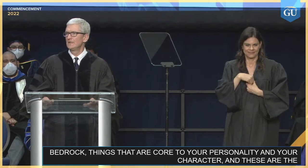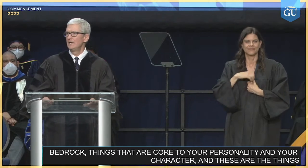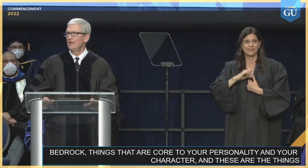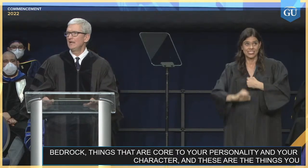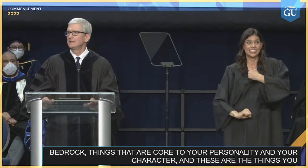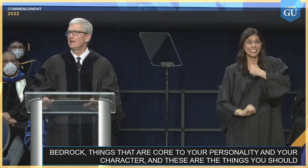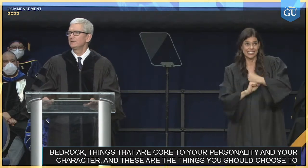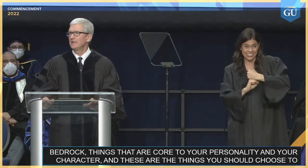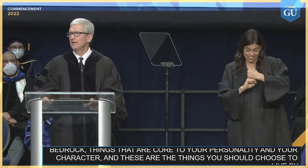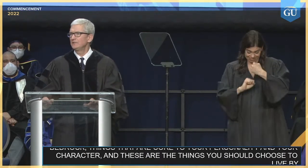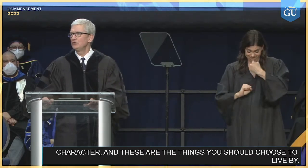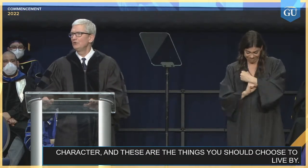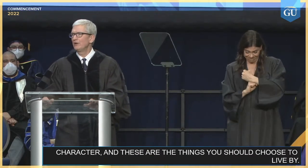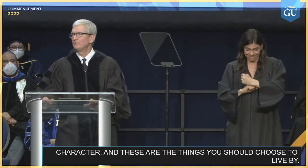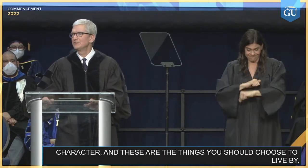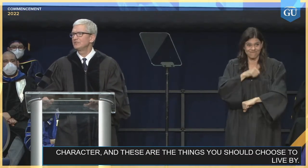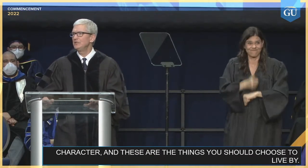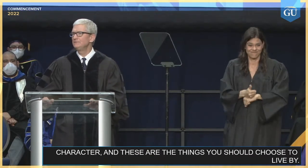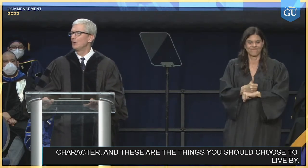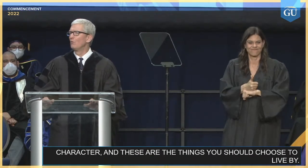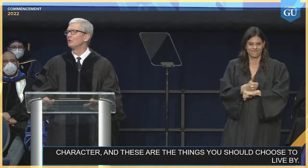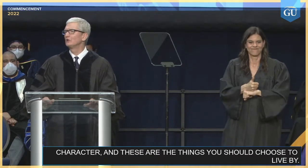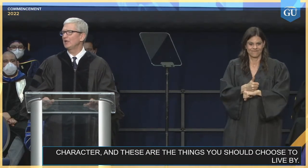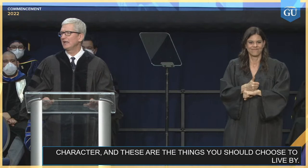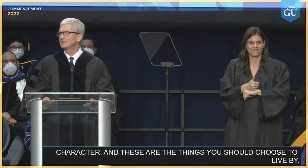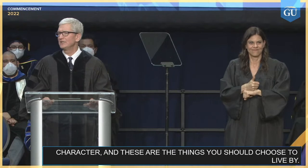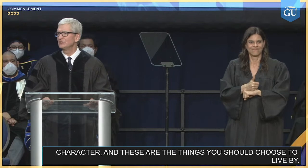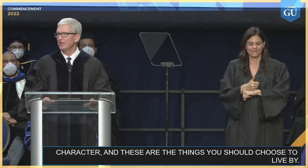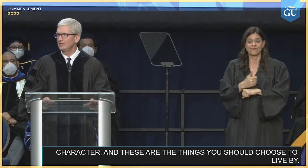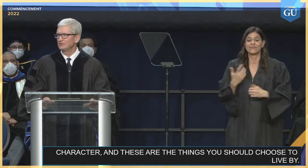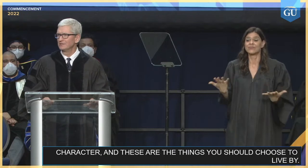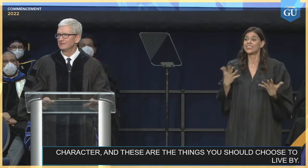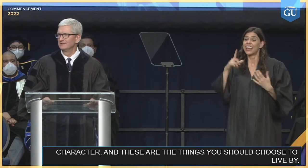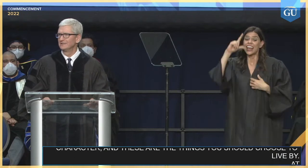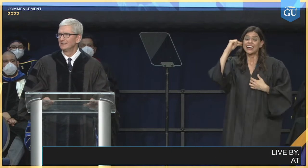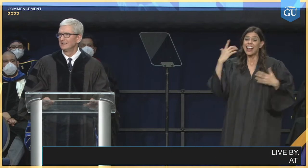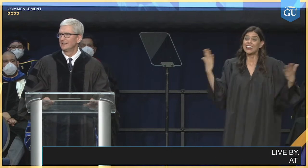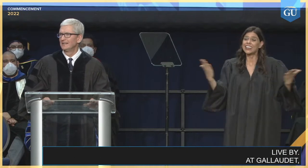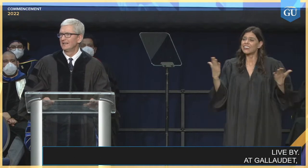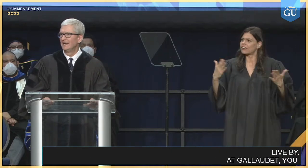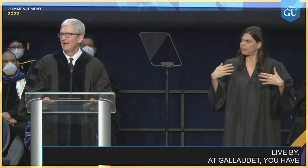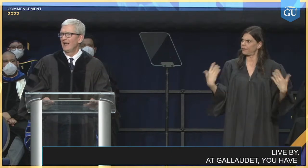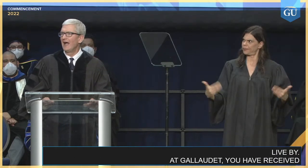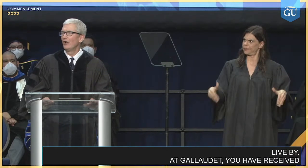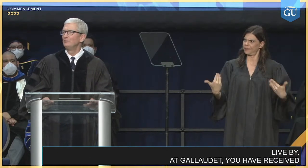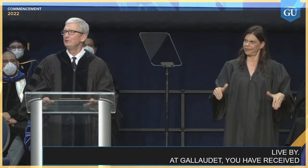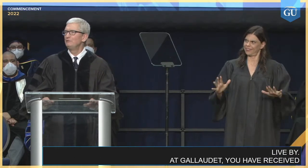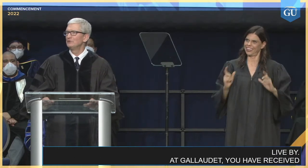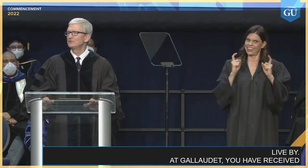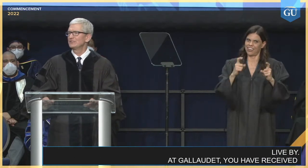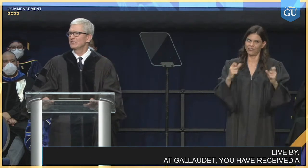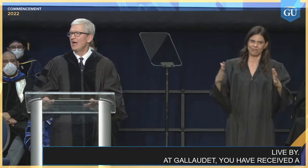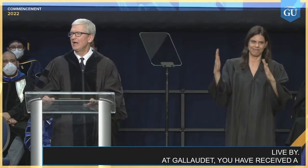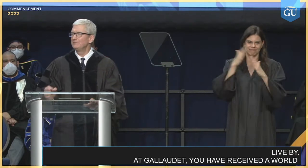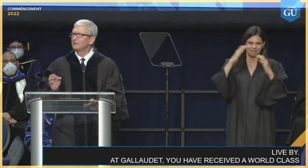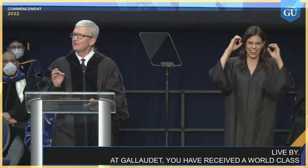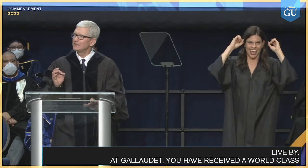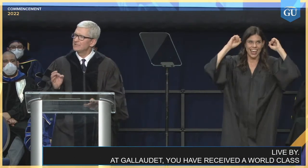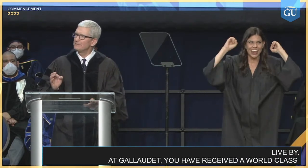At Gallaudet, you have received a world-class education. I hope you've used this time to think deeply